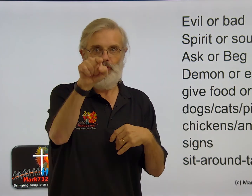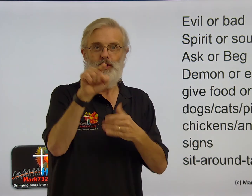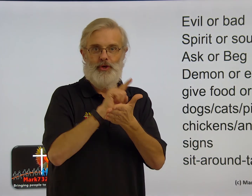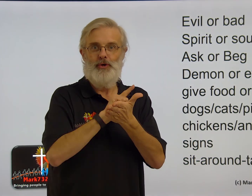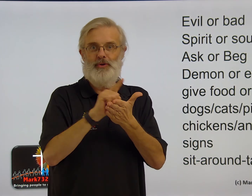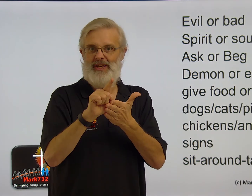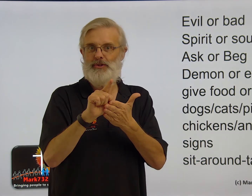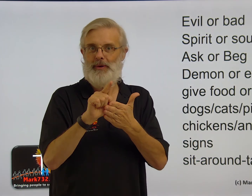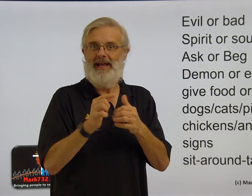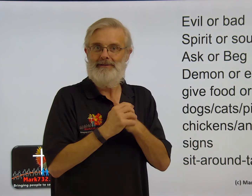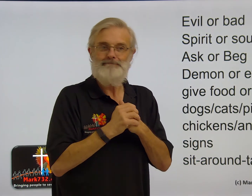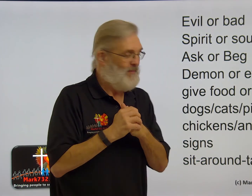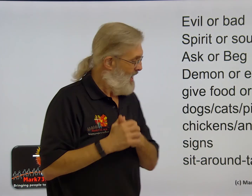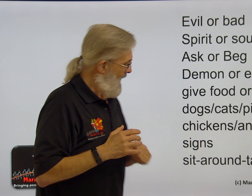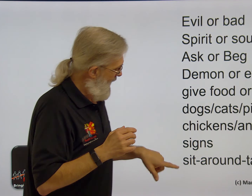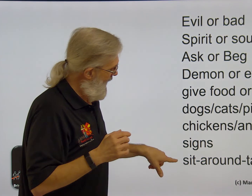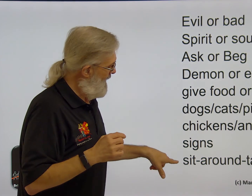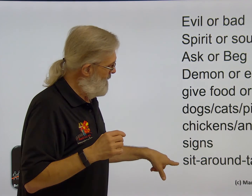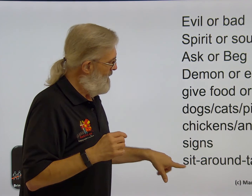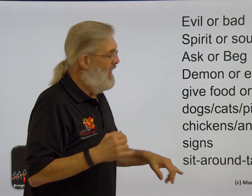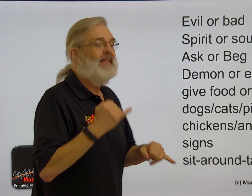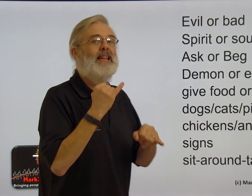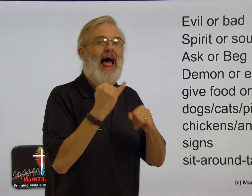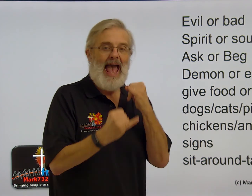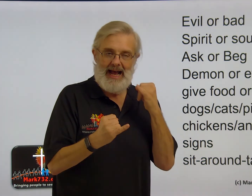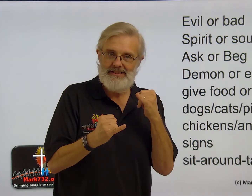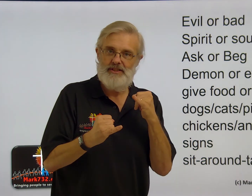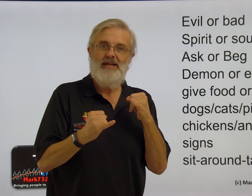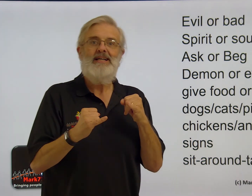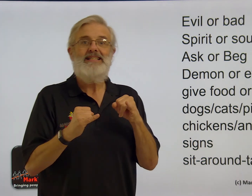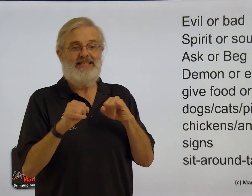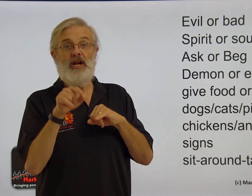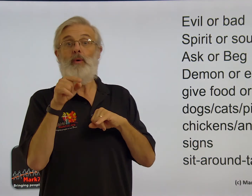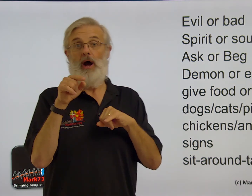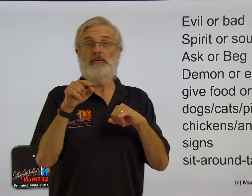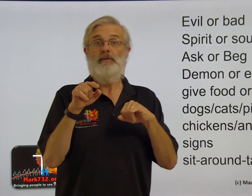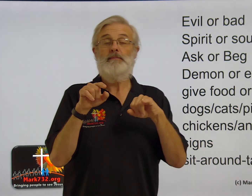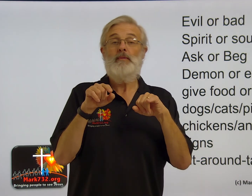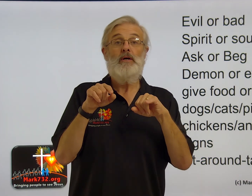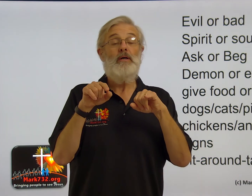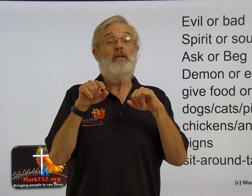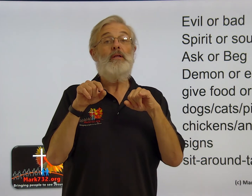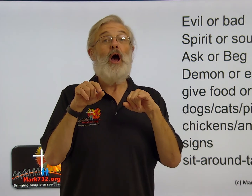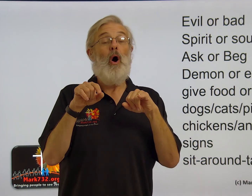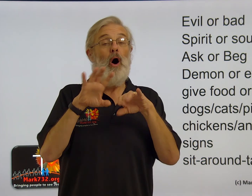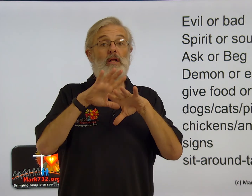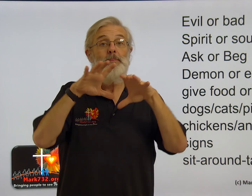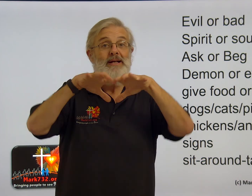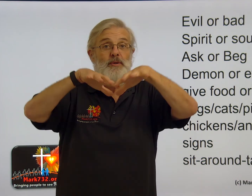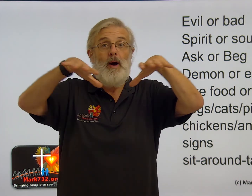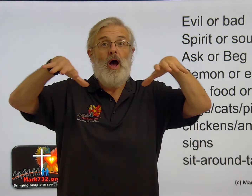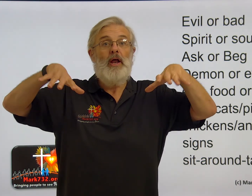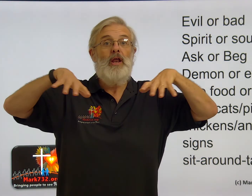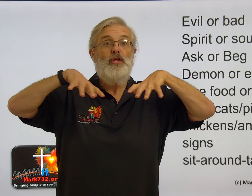you this week and last sit around all depends upon your